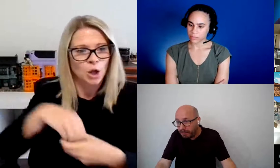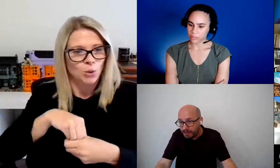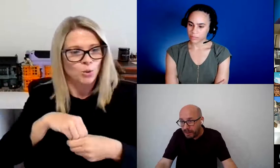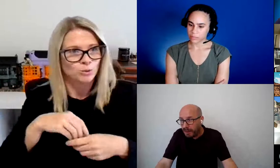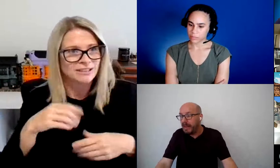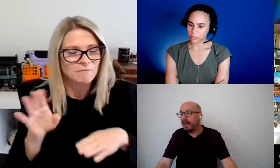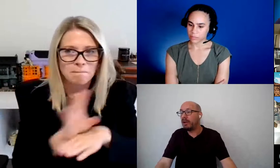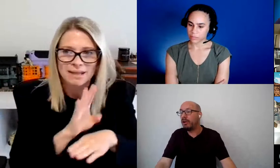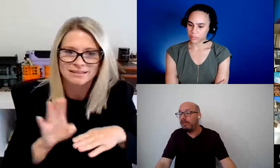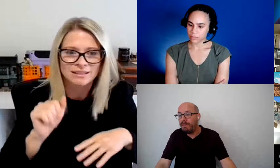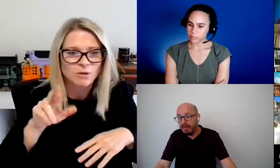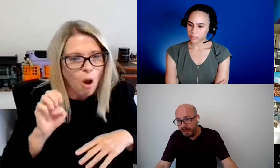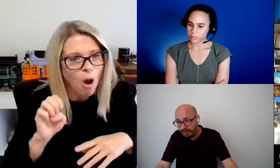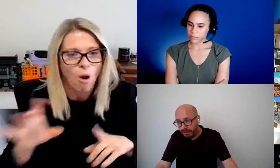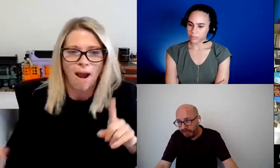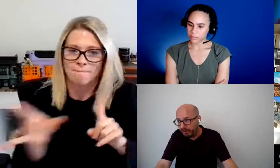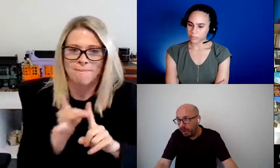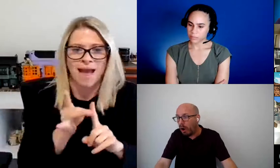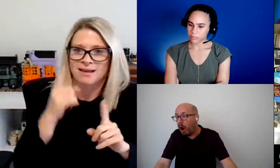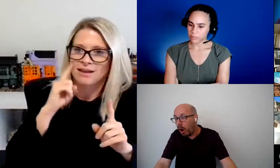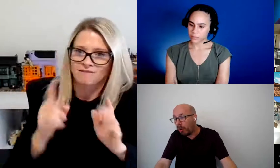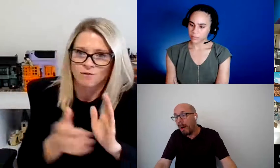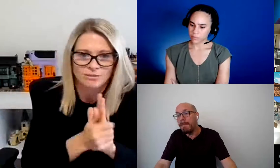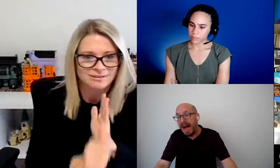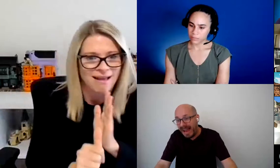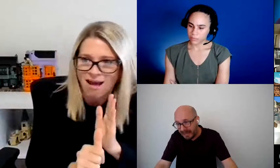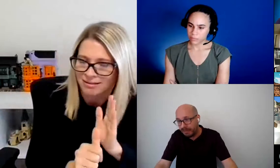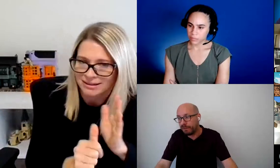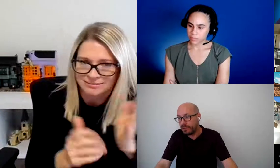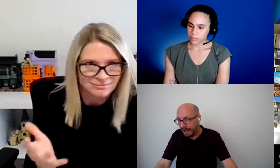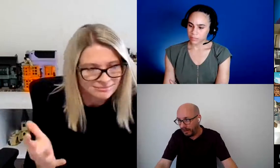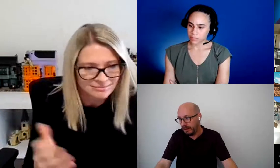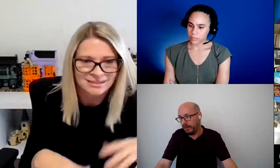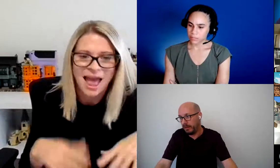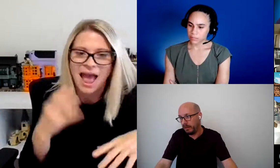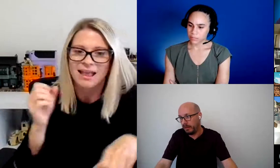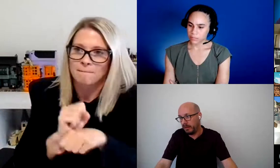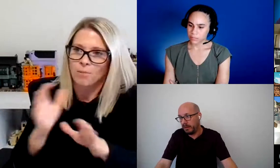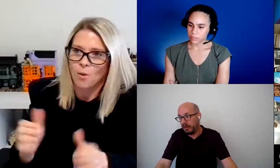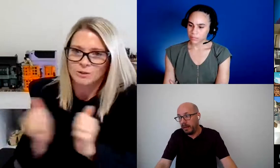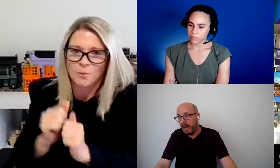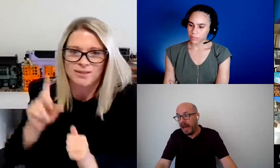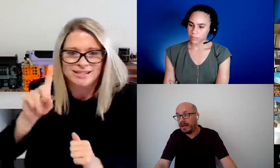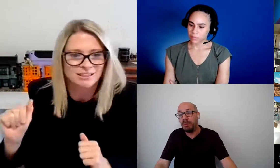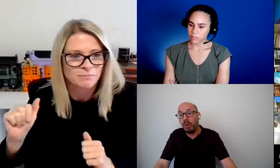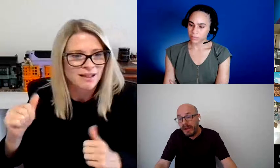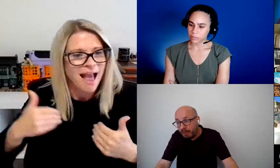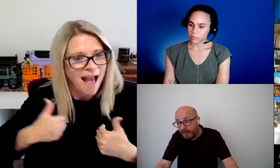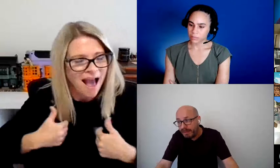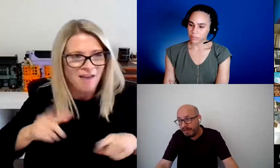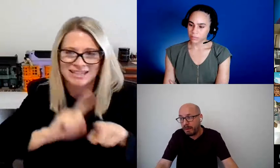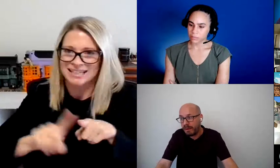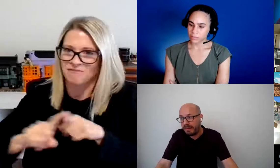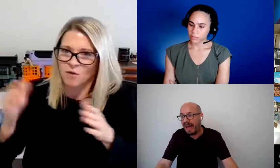sum, inclusive businesses are a magnet for talent, and employees with disabilities